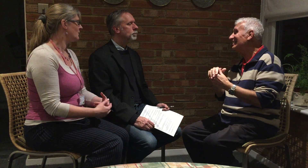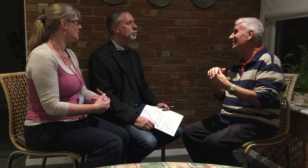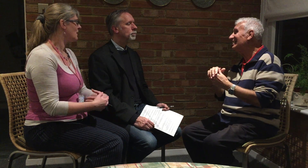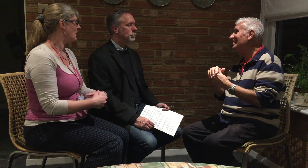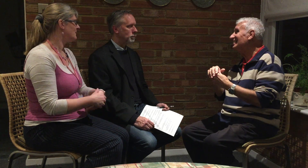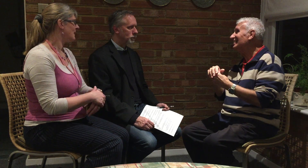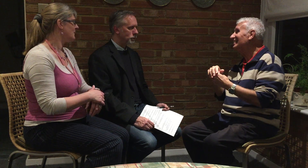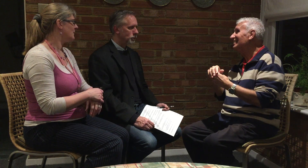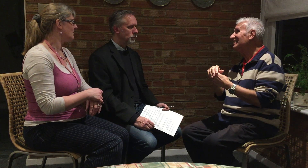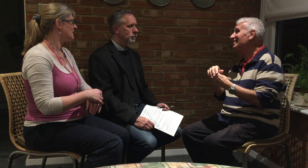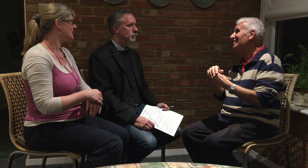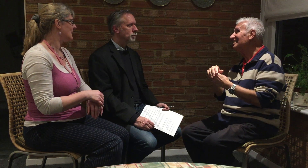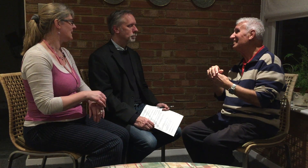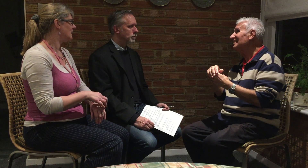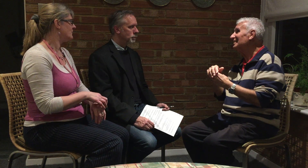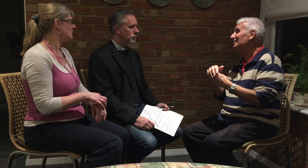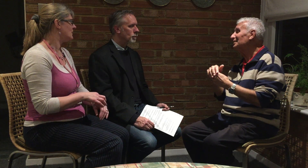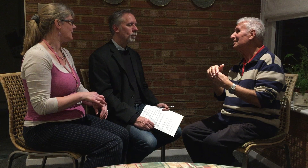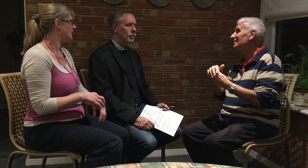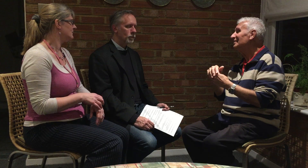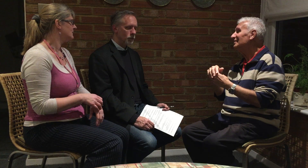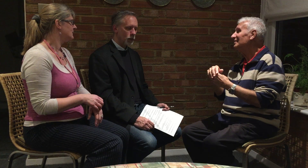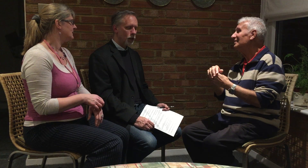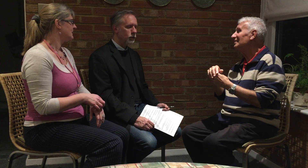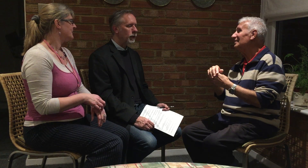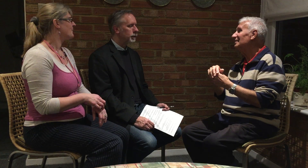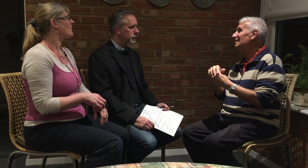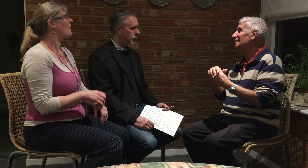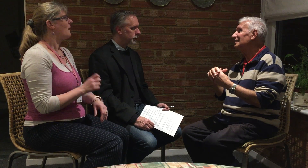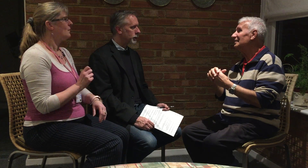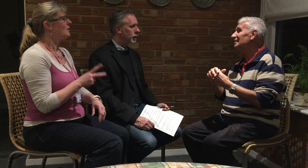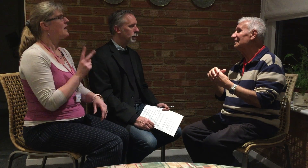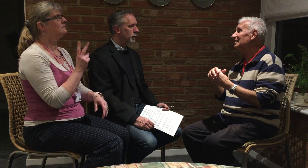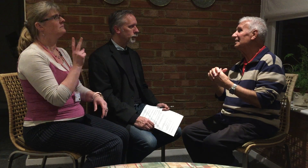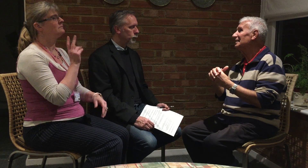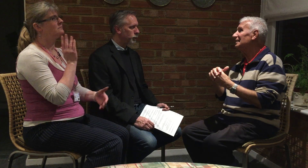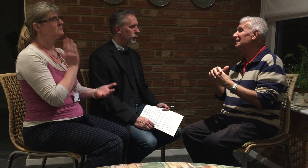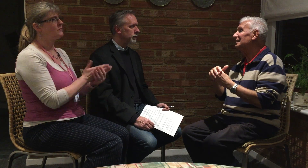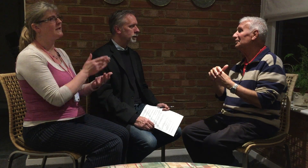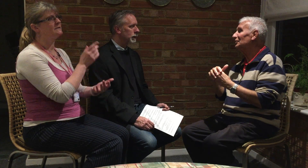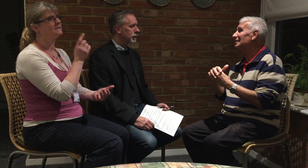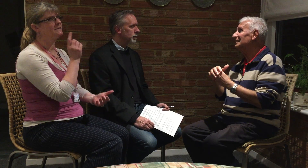on Skype, how are you going to understand that if she's signing? Okay, that's a good point.